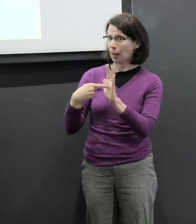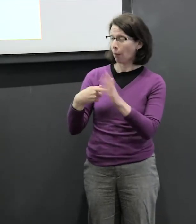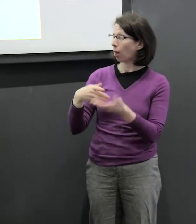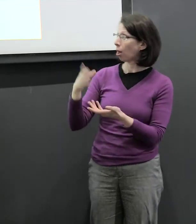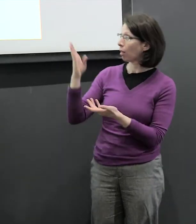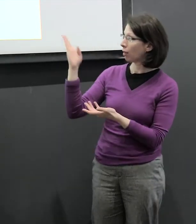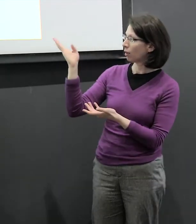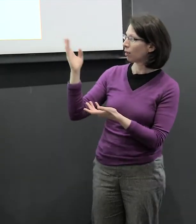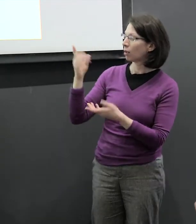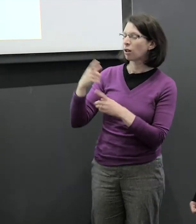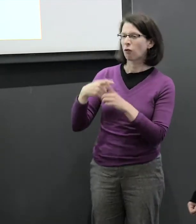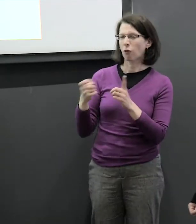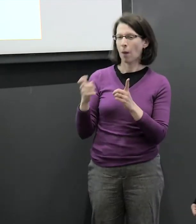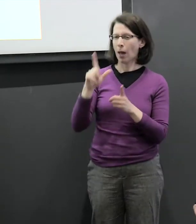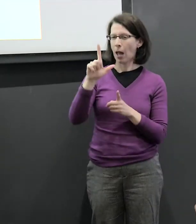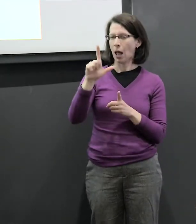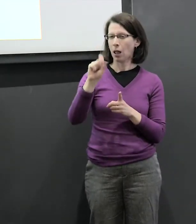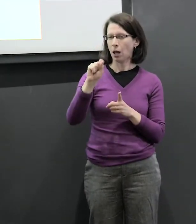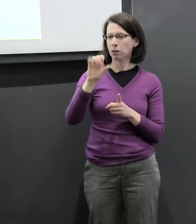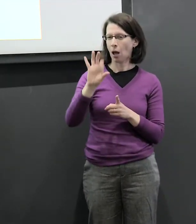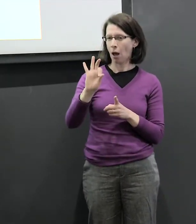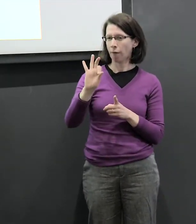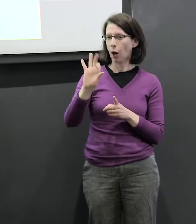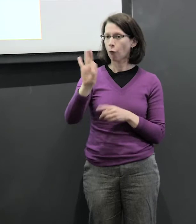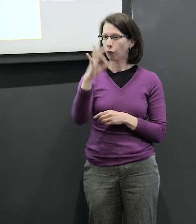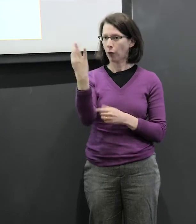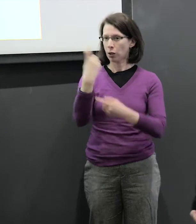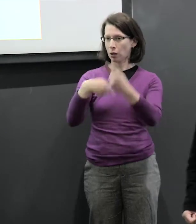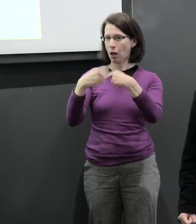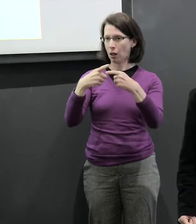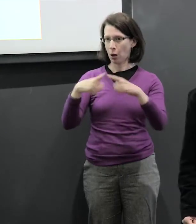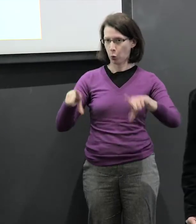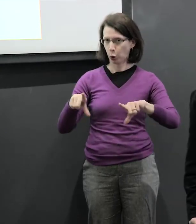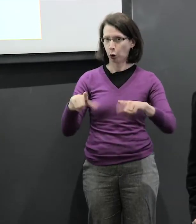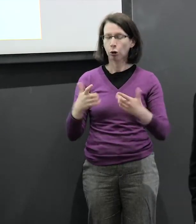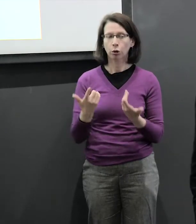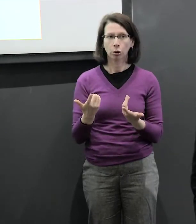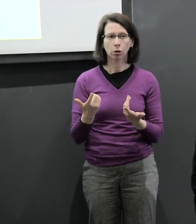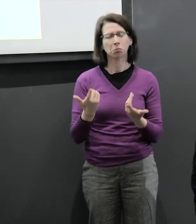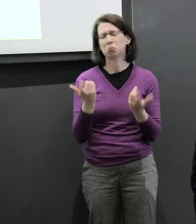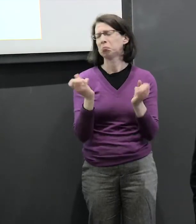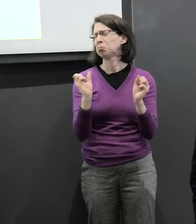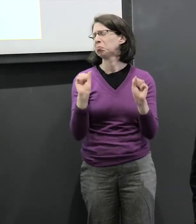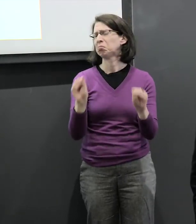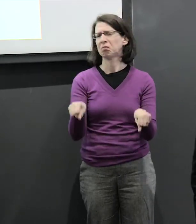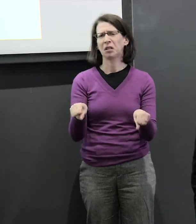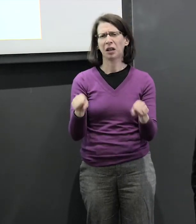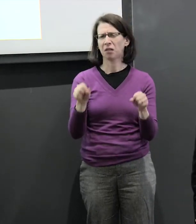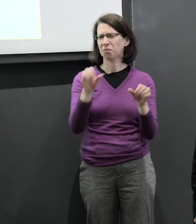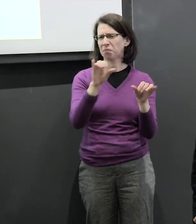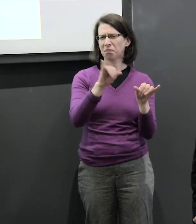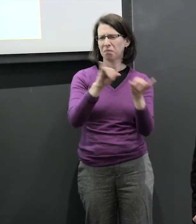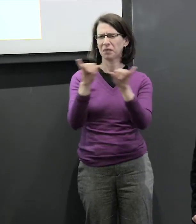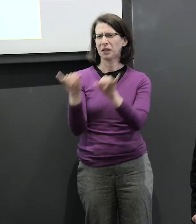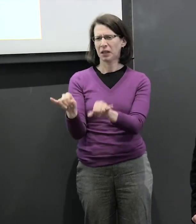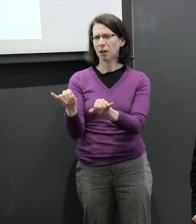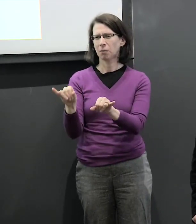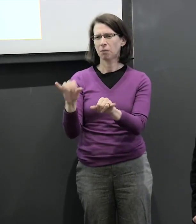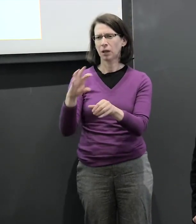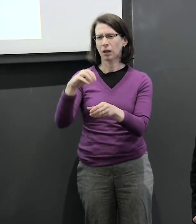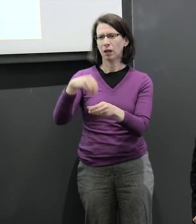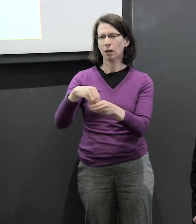particular example is from French sign language, LSF, but it could be replicated